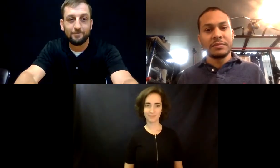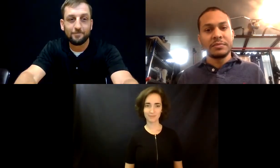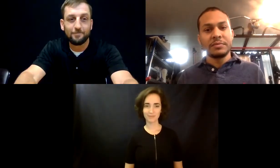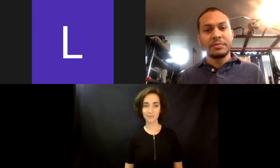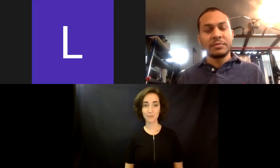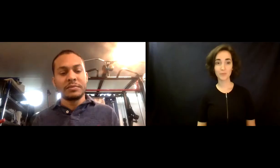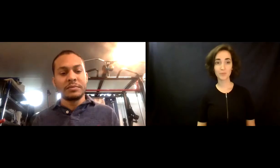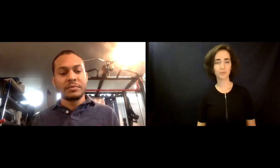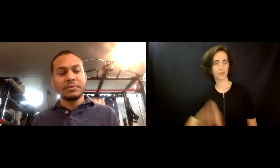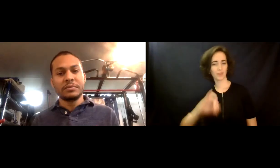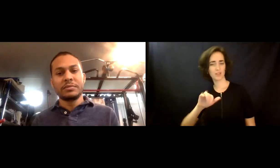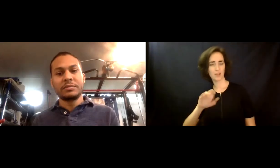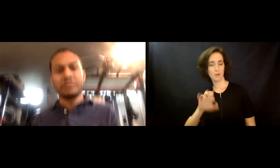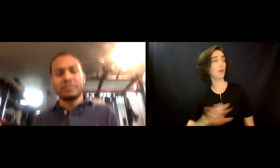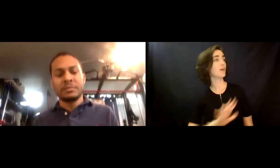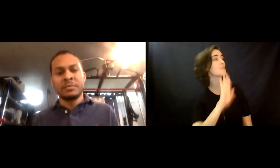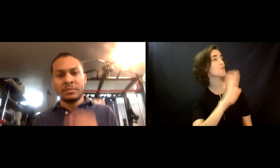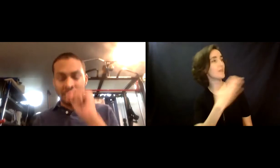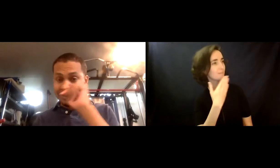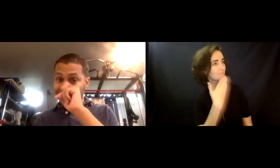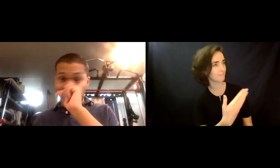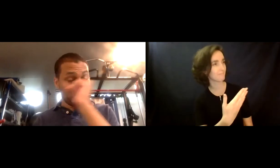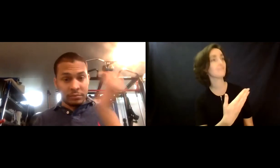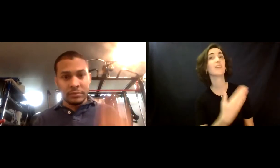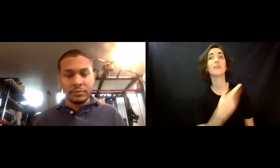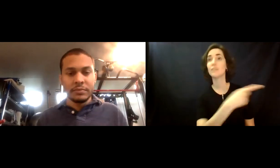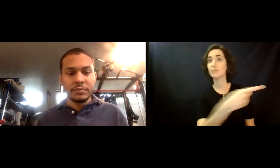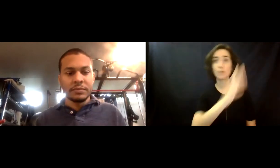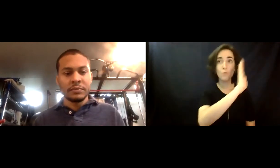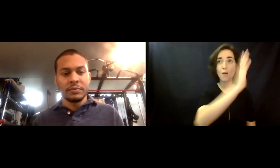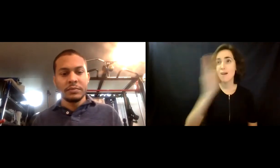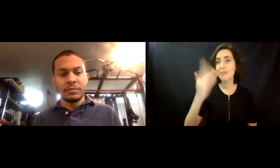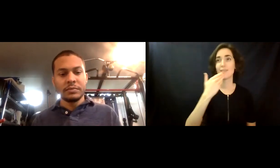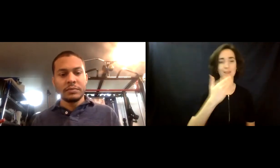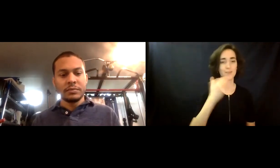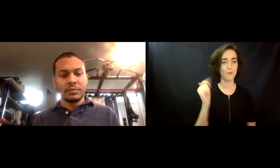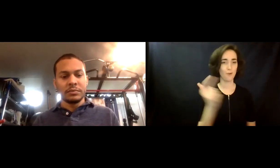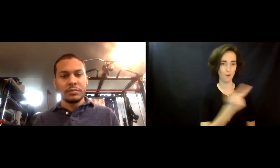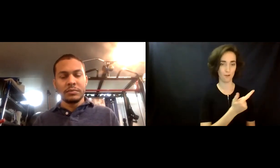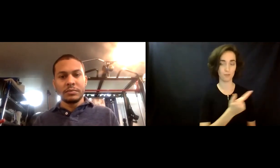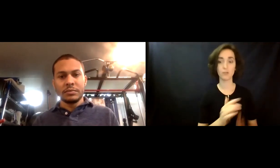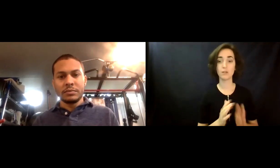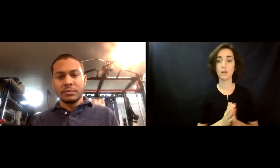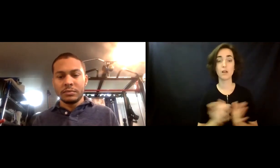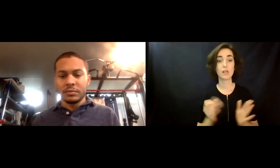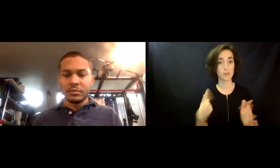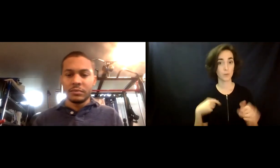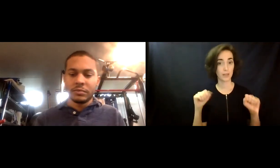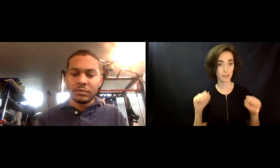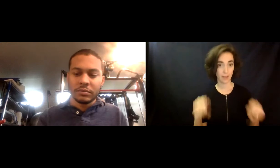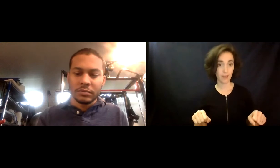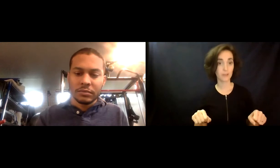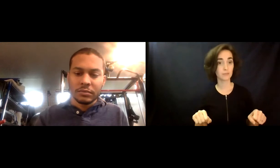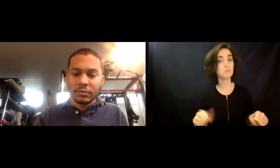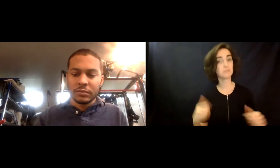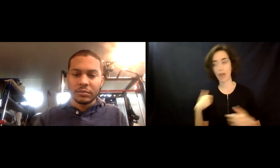Okay, great. And thank you all for presenting today. And if we can, we do have some questions,